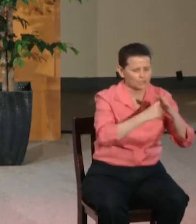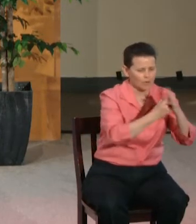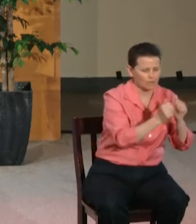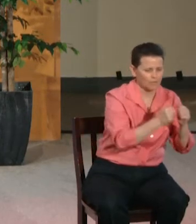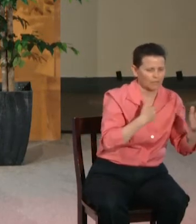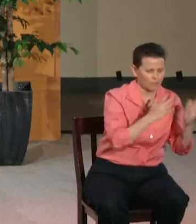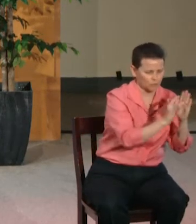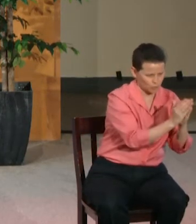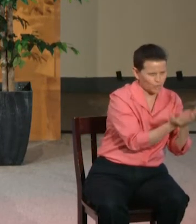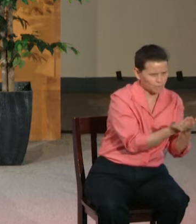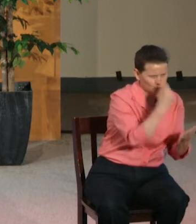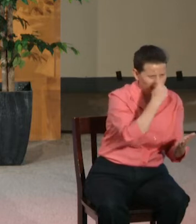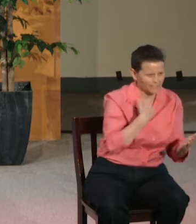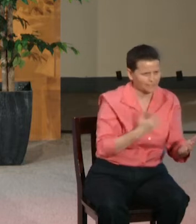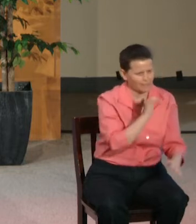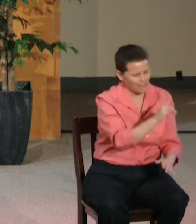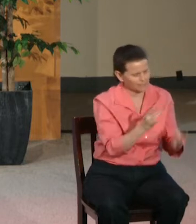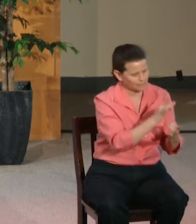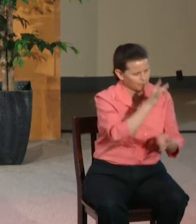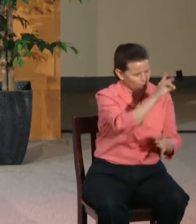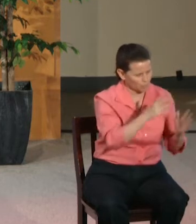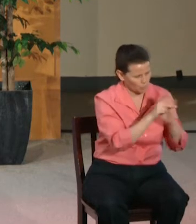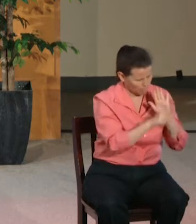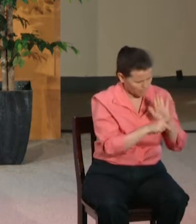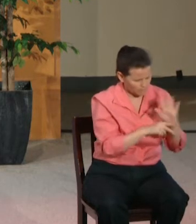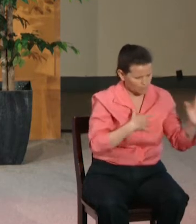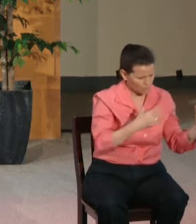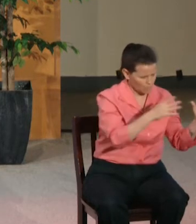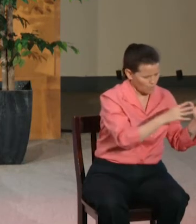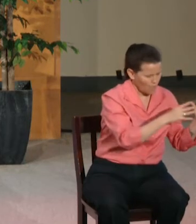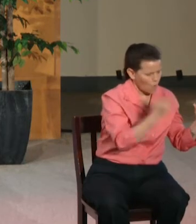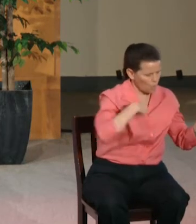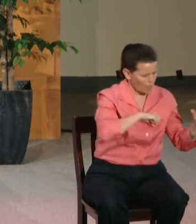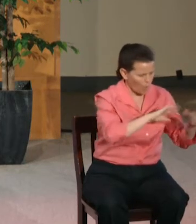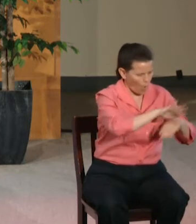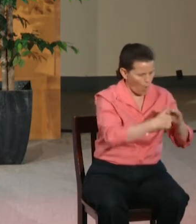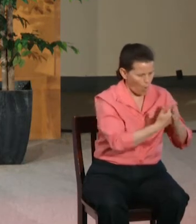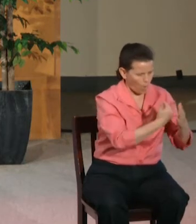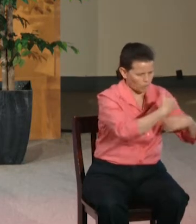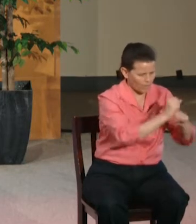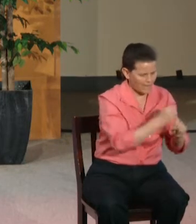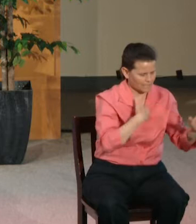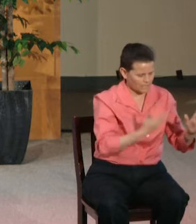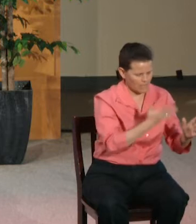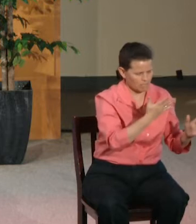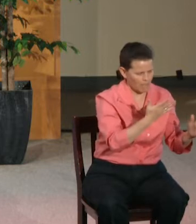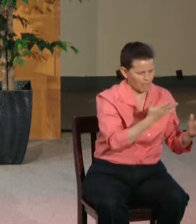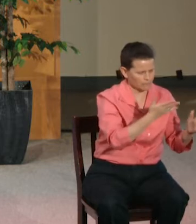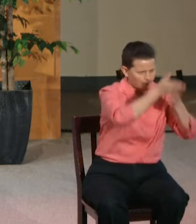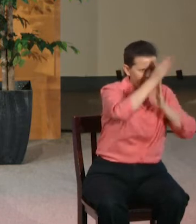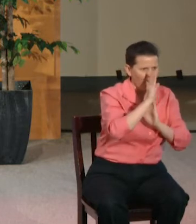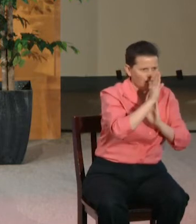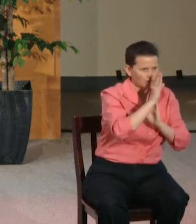image and likeness of that divine father principle. And that wrapped up in that divine father principle, is the male and